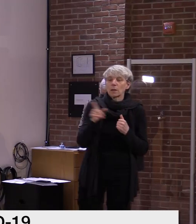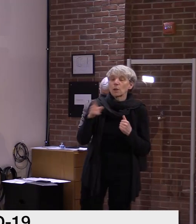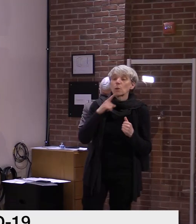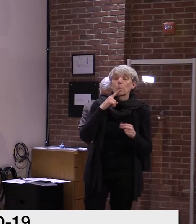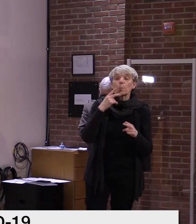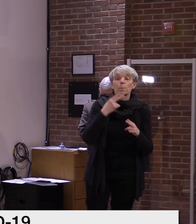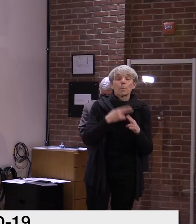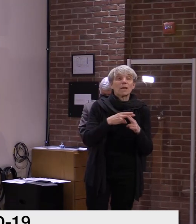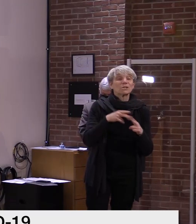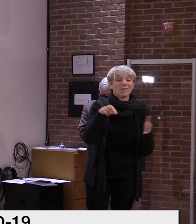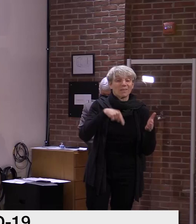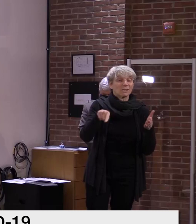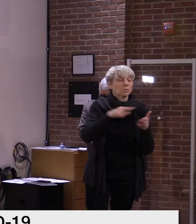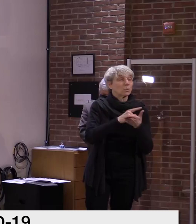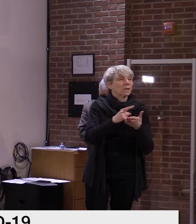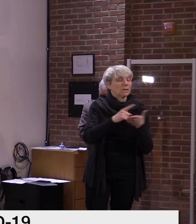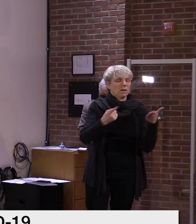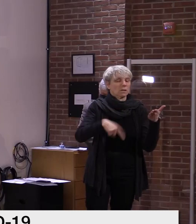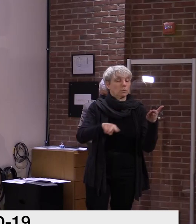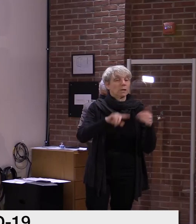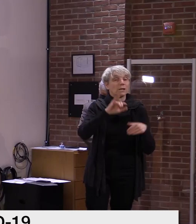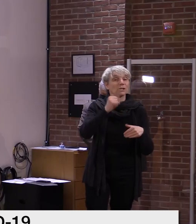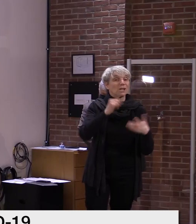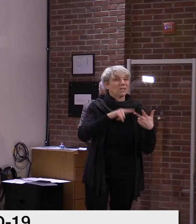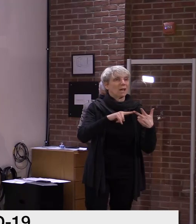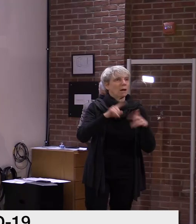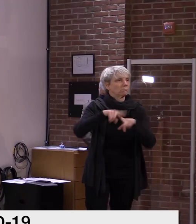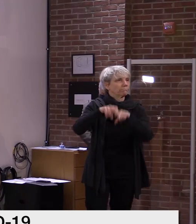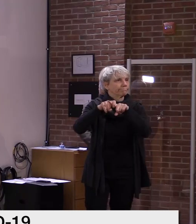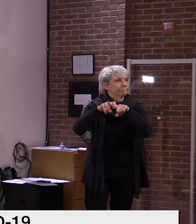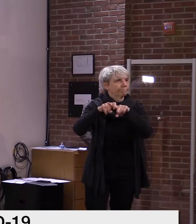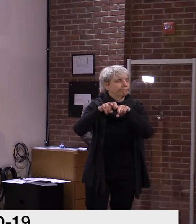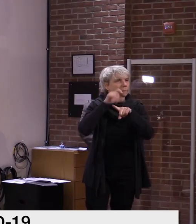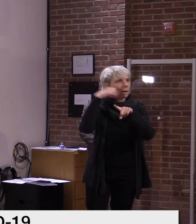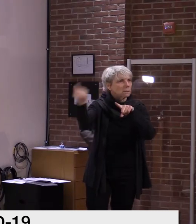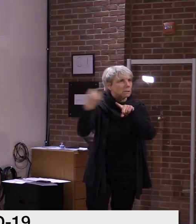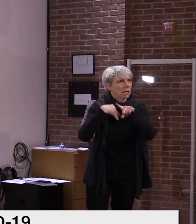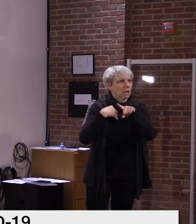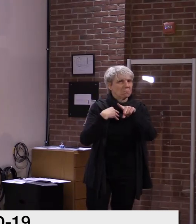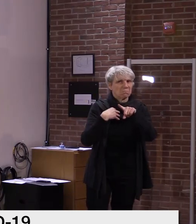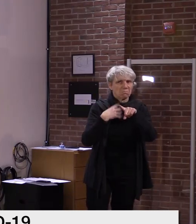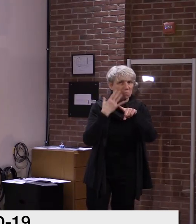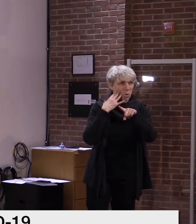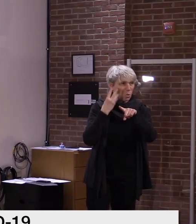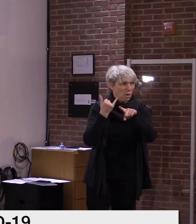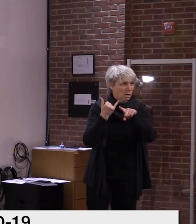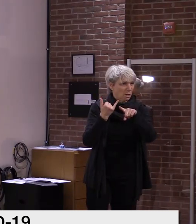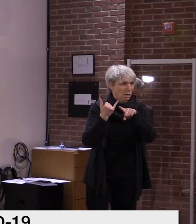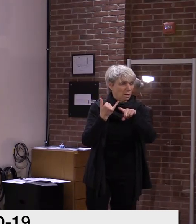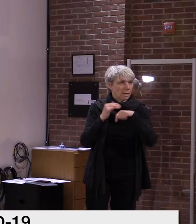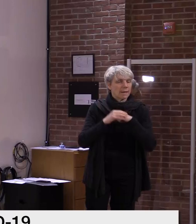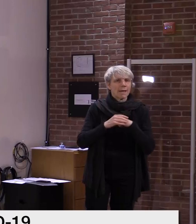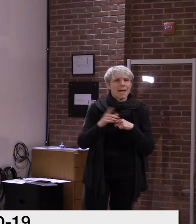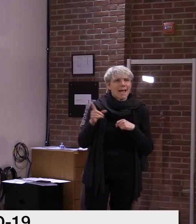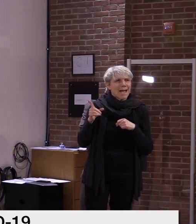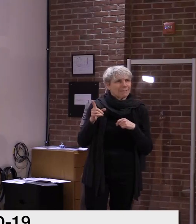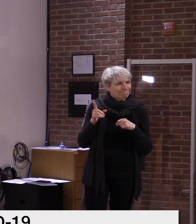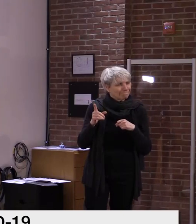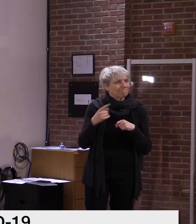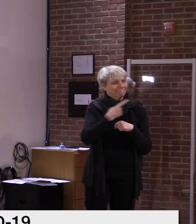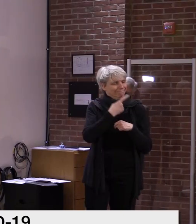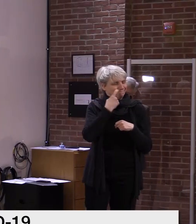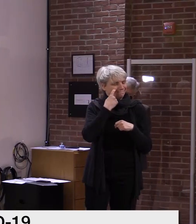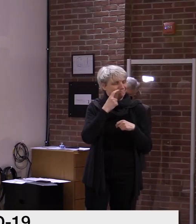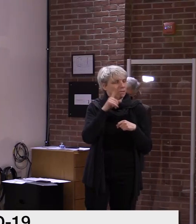Johnson & Johnson in the allocation next week. I was just wondering if there's a particular reason for that. It's they didn't give any